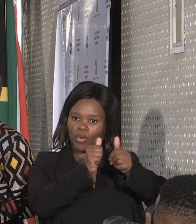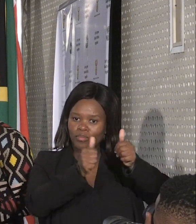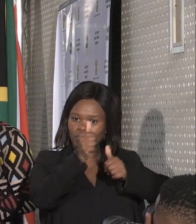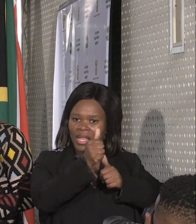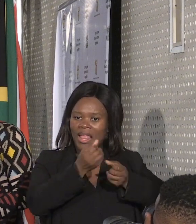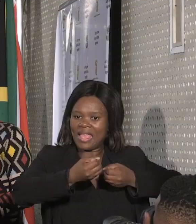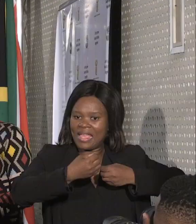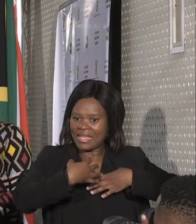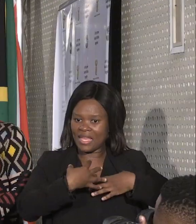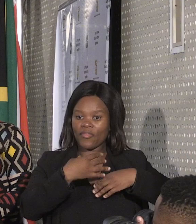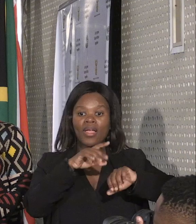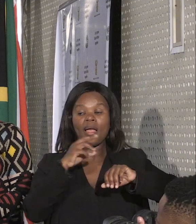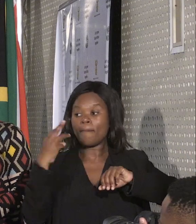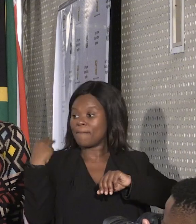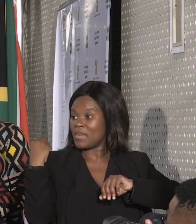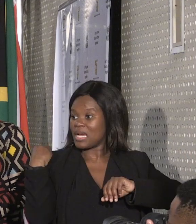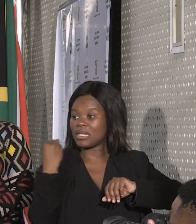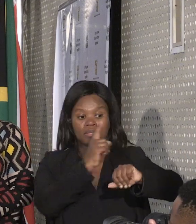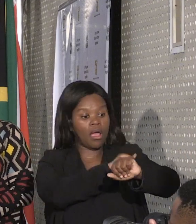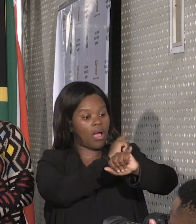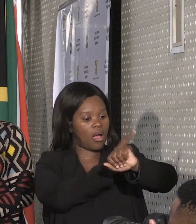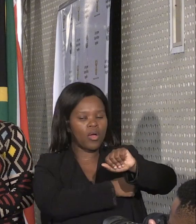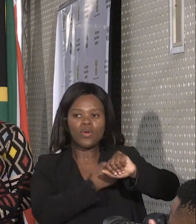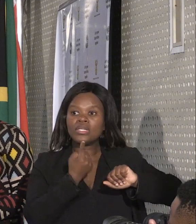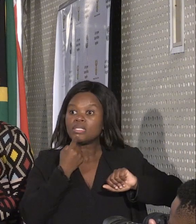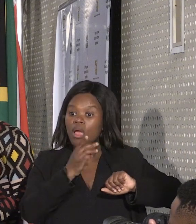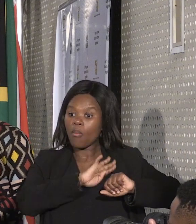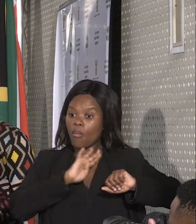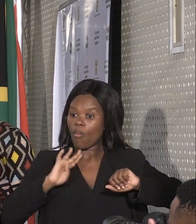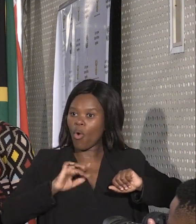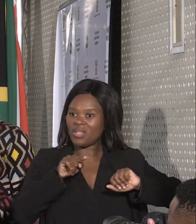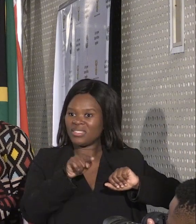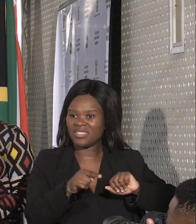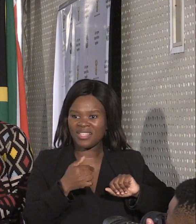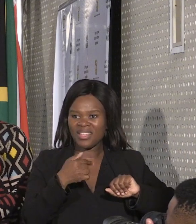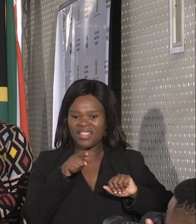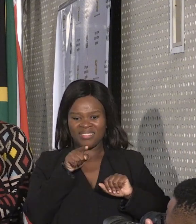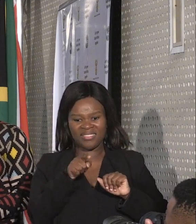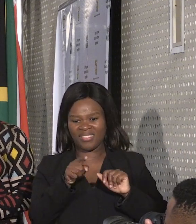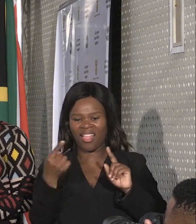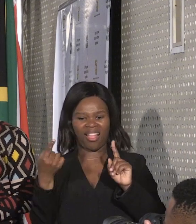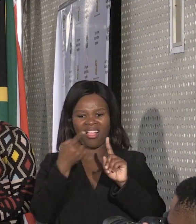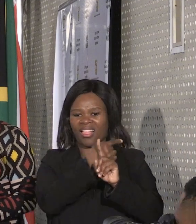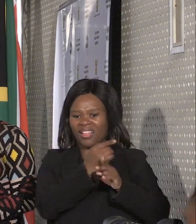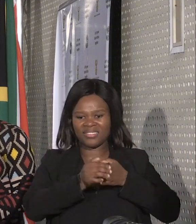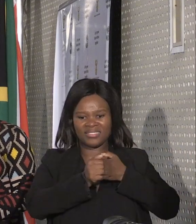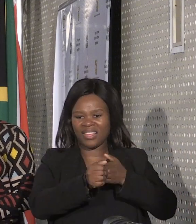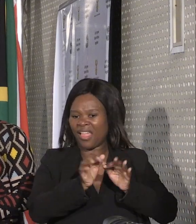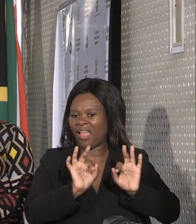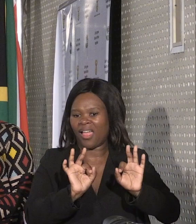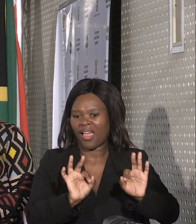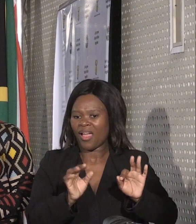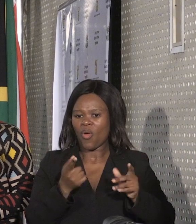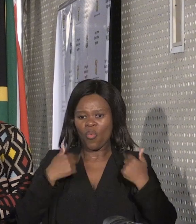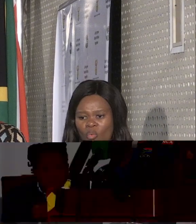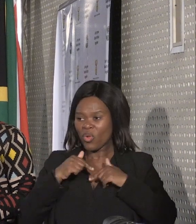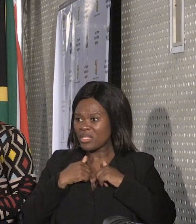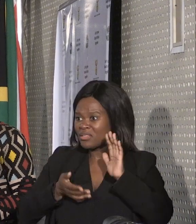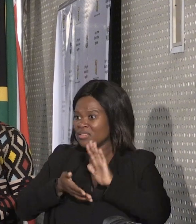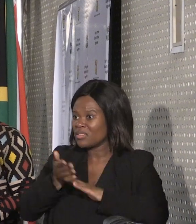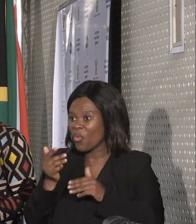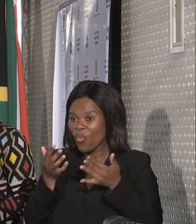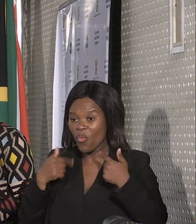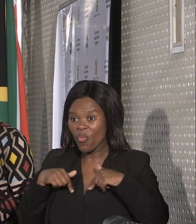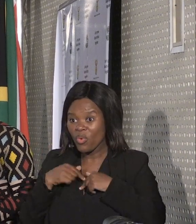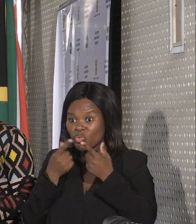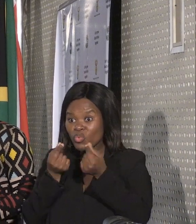amandla uminister ukuthi mayebona ukuthi ingathi board ayinyisi la ngifuna ukuya khona. Kukuphi la sifuna ukuya khona? La sifuna